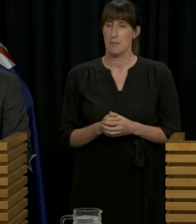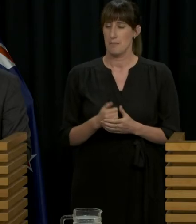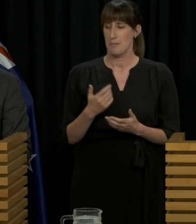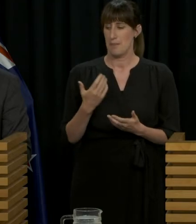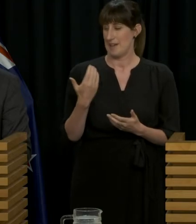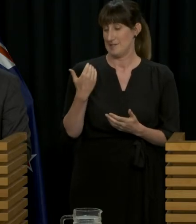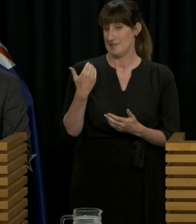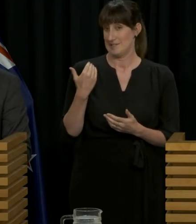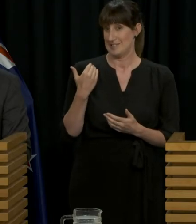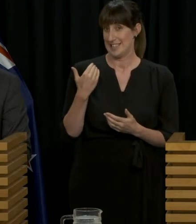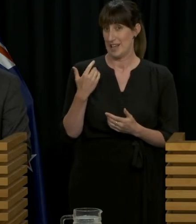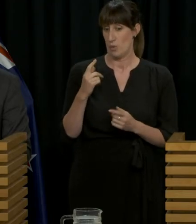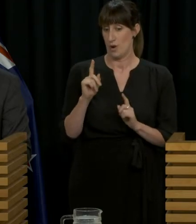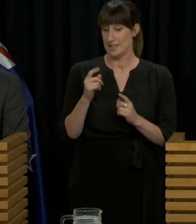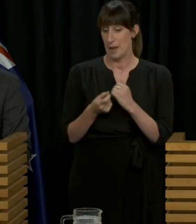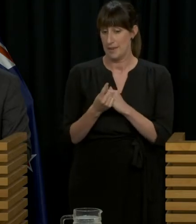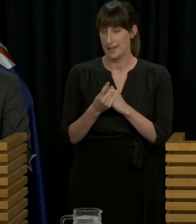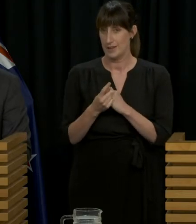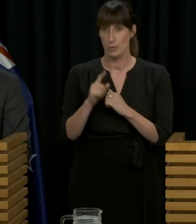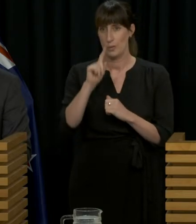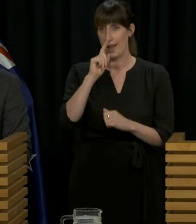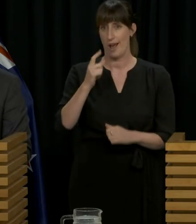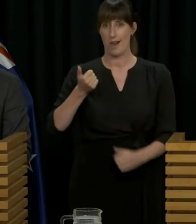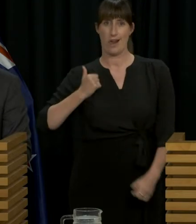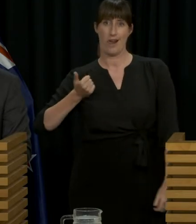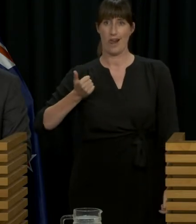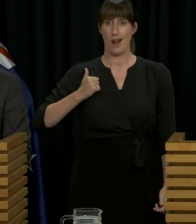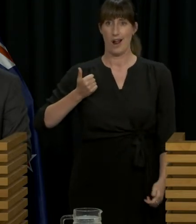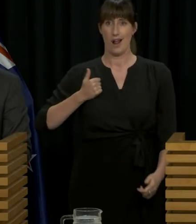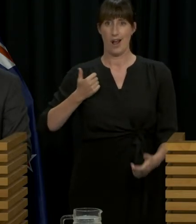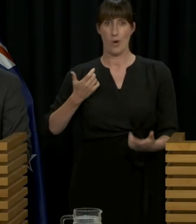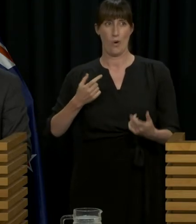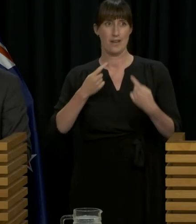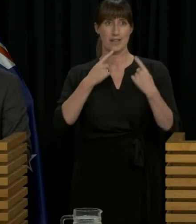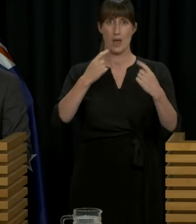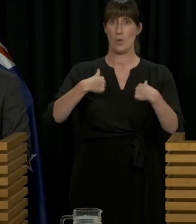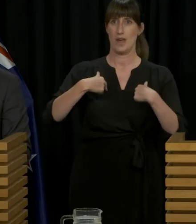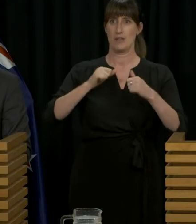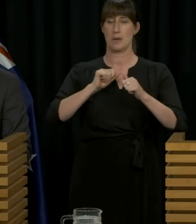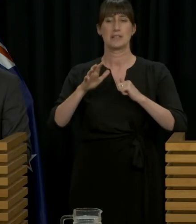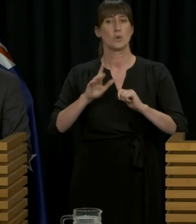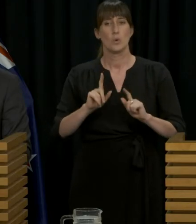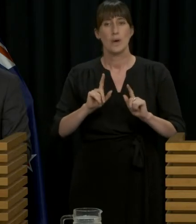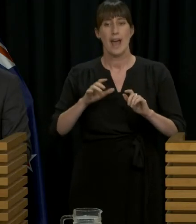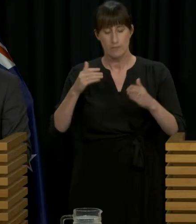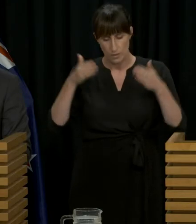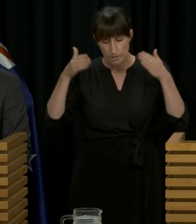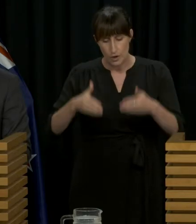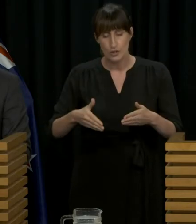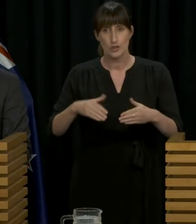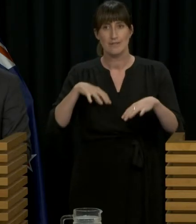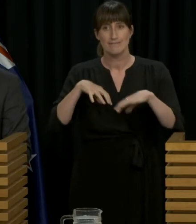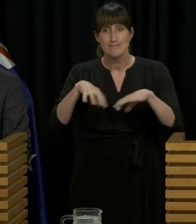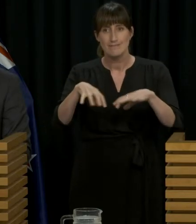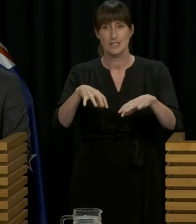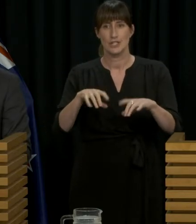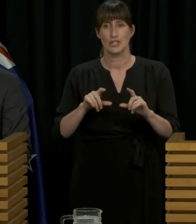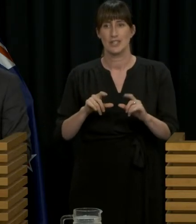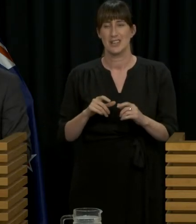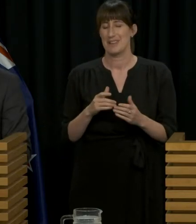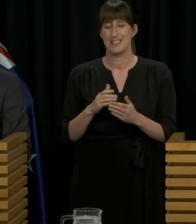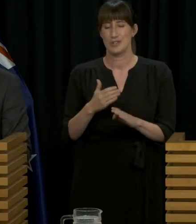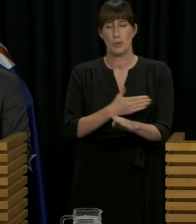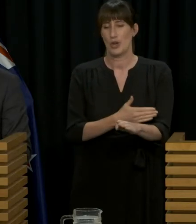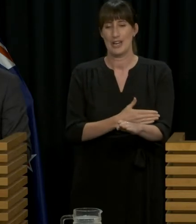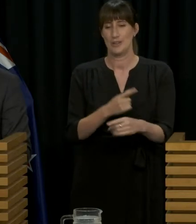for complacency or for boasting. We've got to remain vigilant. We've got to respond quickly where we need to. So it's too early to